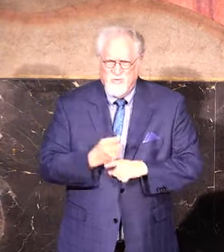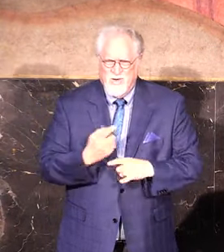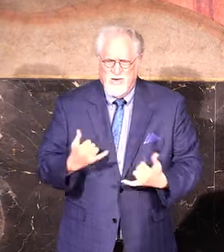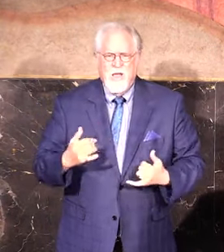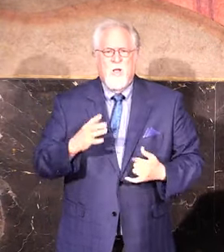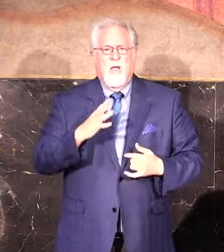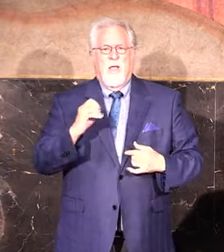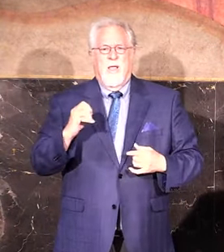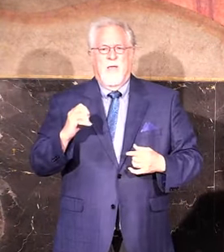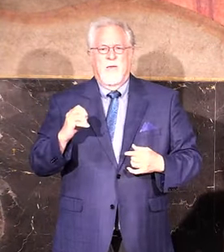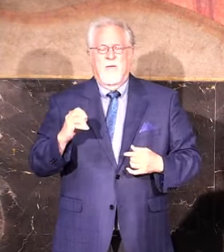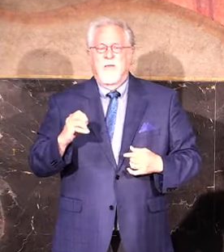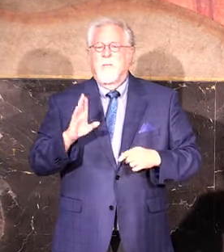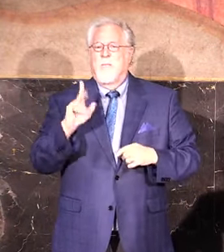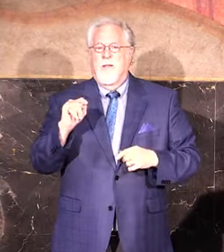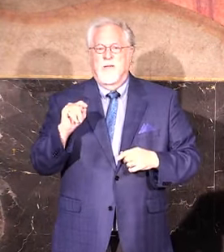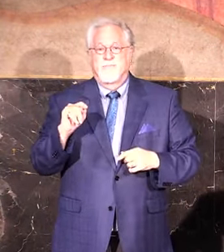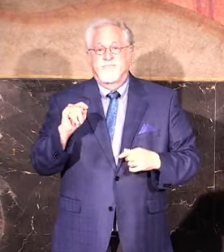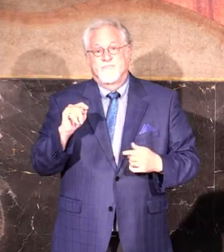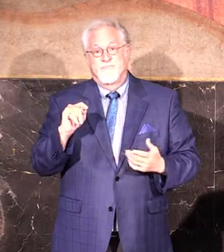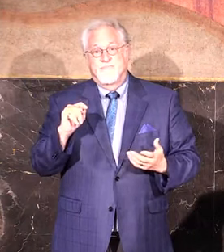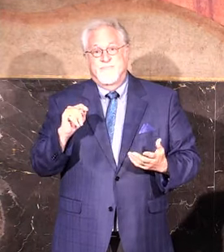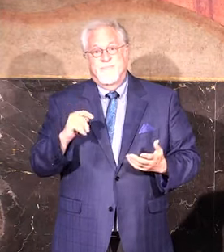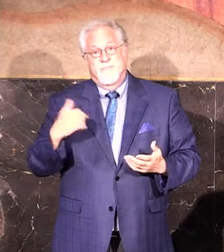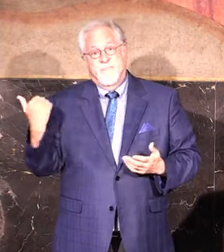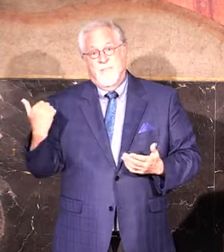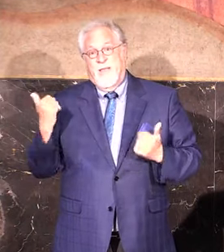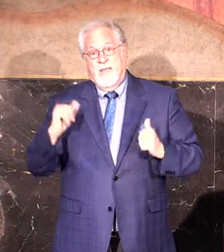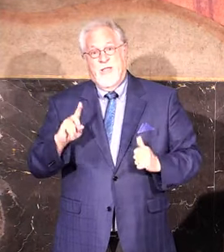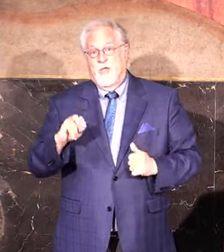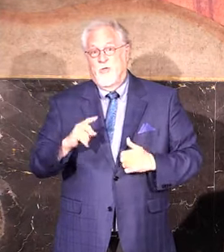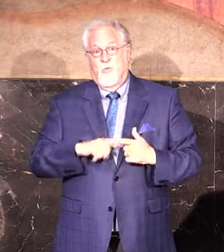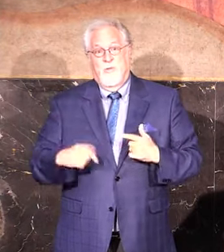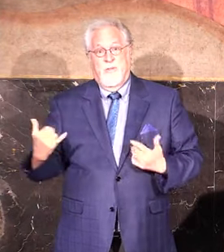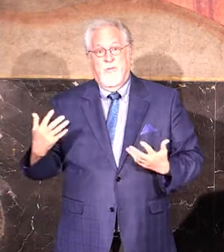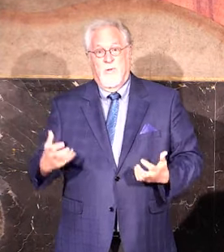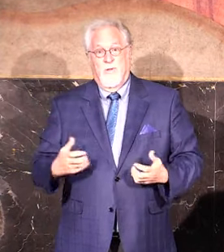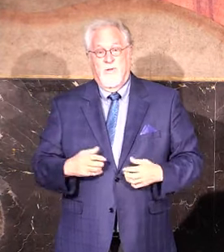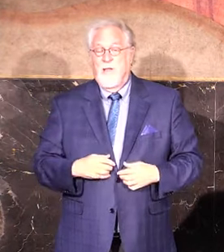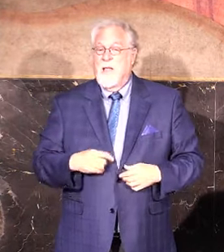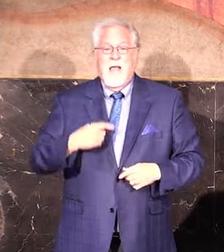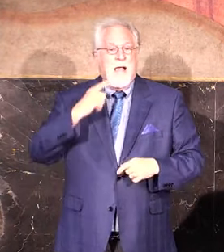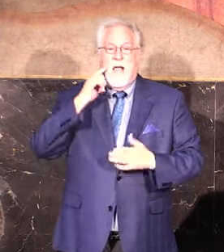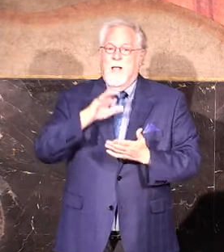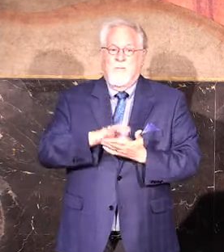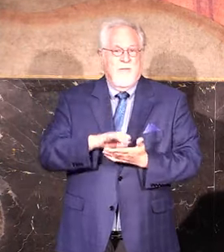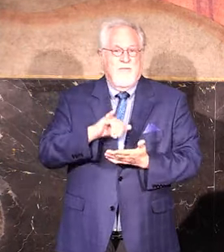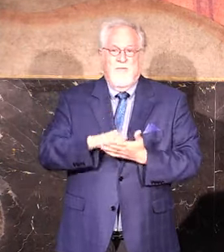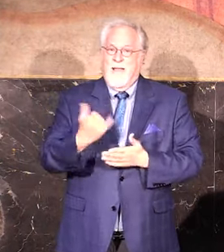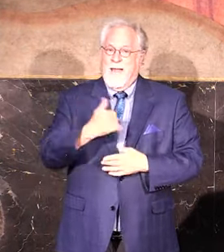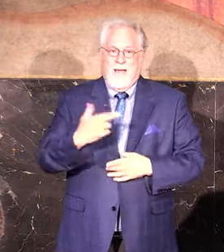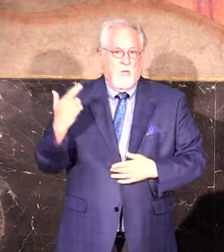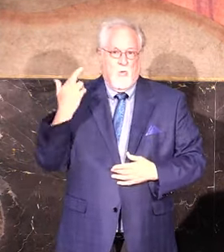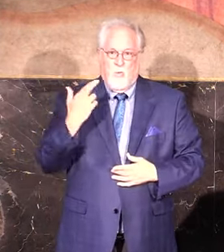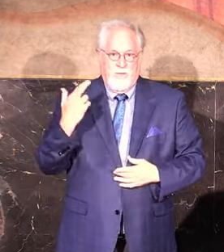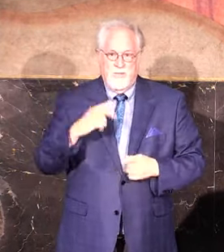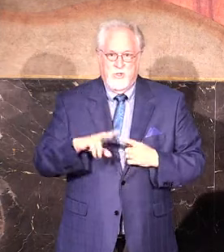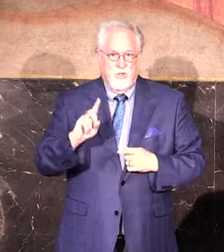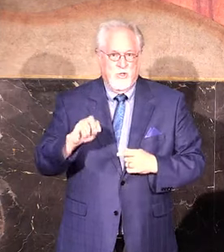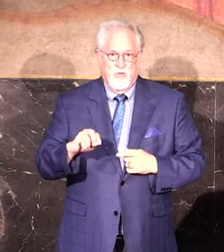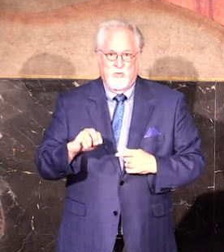And but, you know, they can do what they want. I don't believe that there is any reason to do that